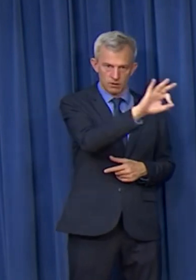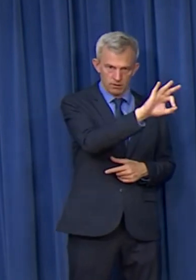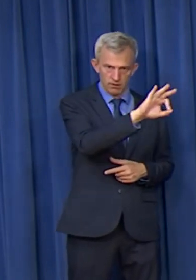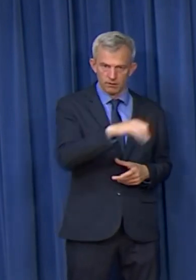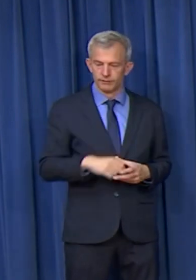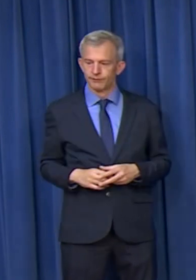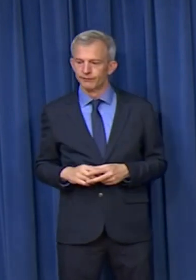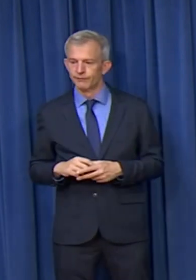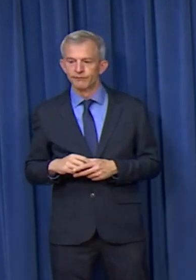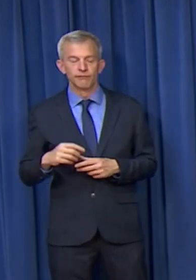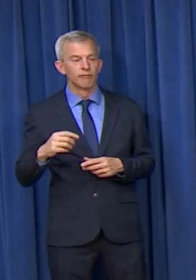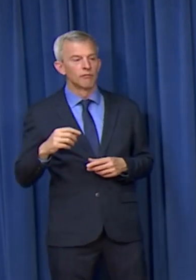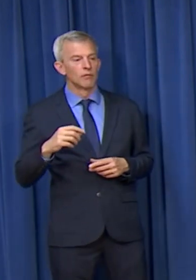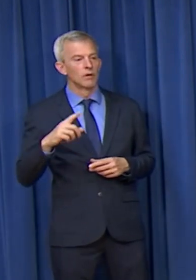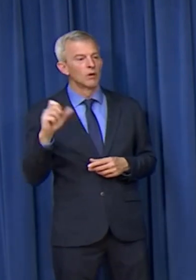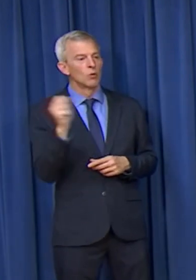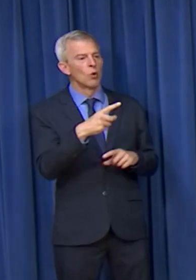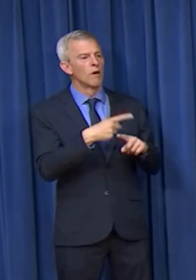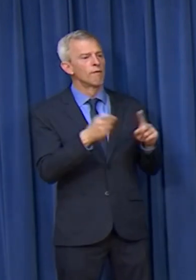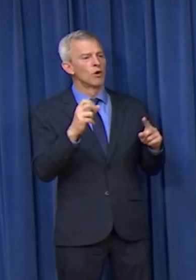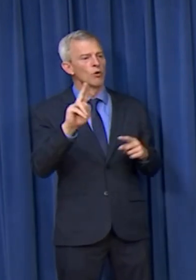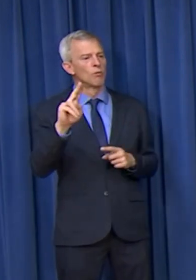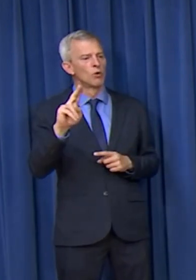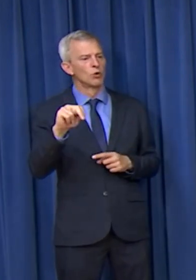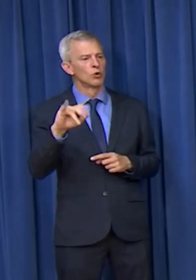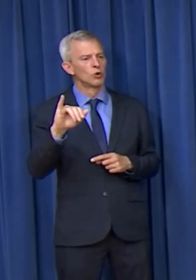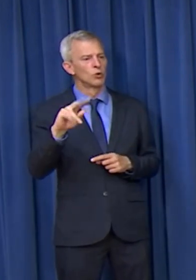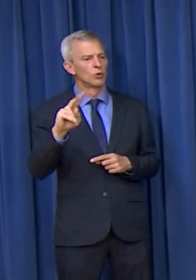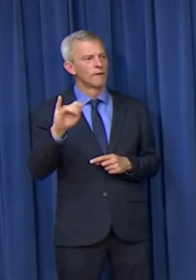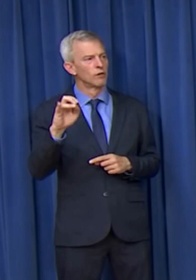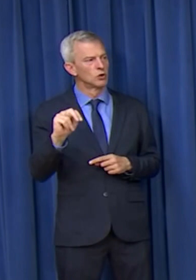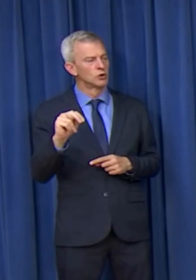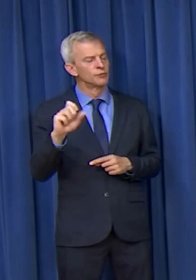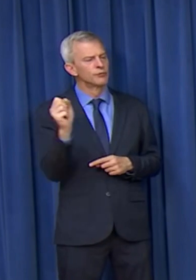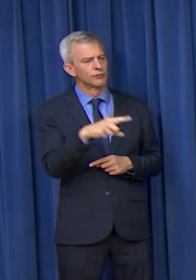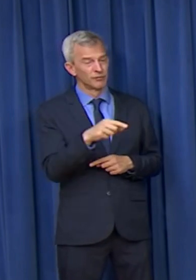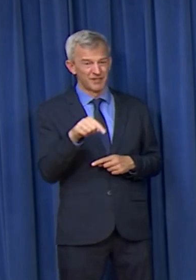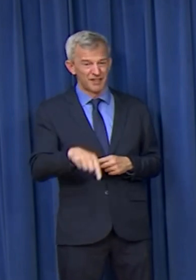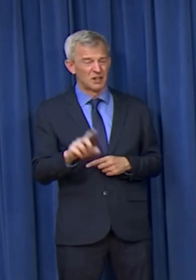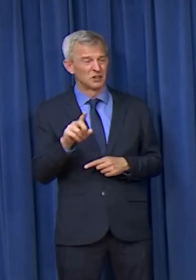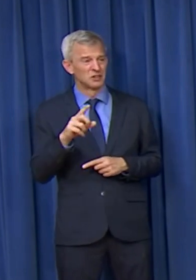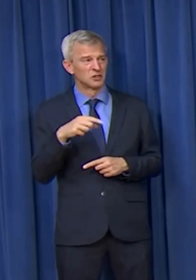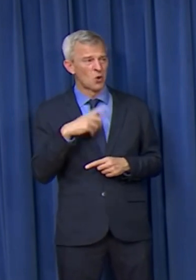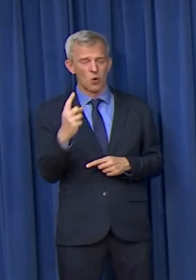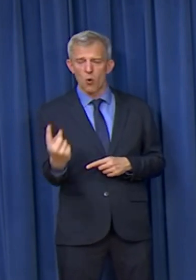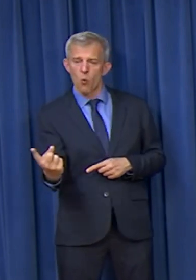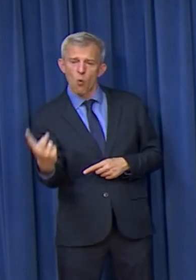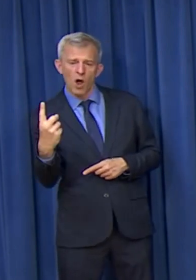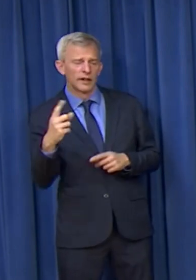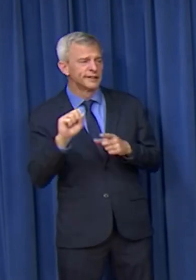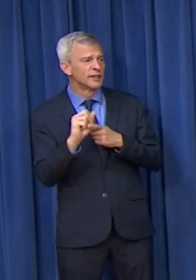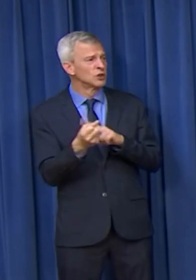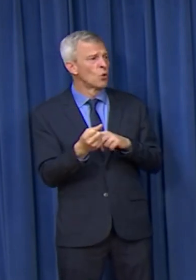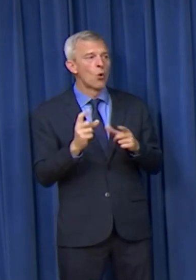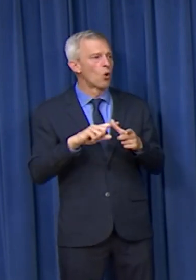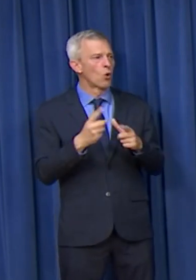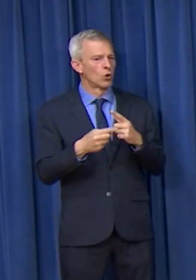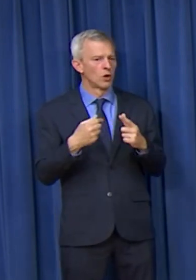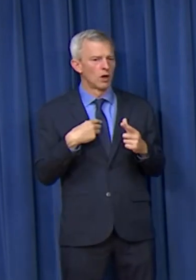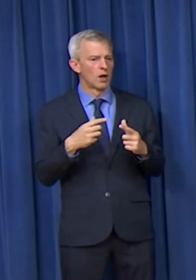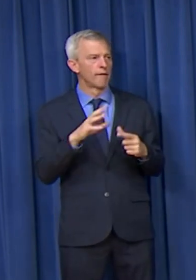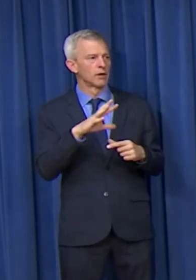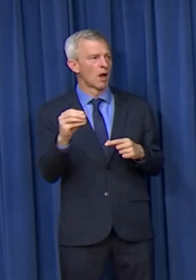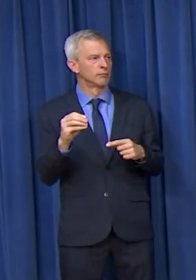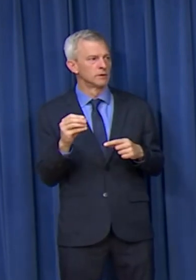Cecilia Bogran from Univision. Is this an isolated case, or have you seen a rising volume of companies that offer the